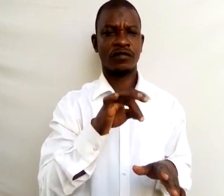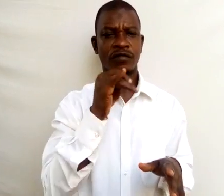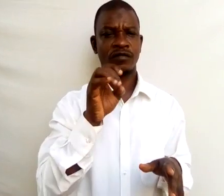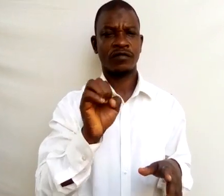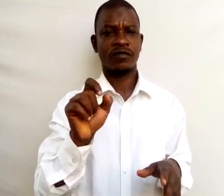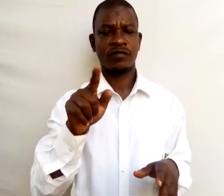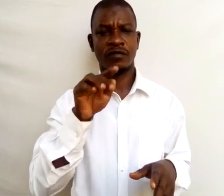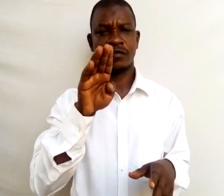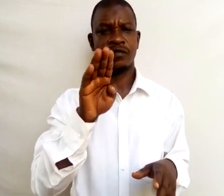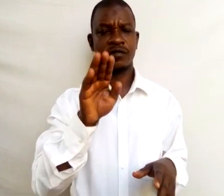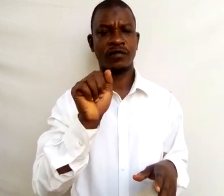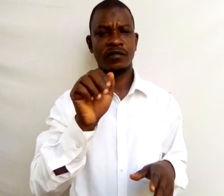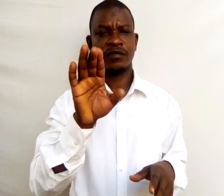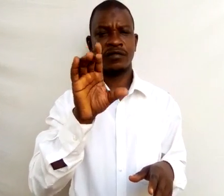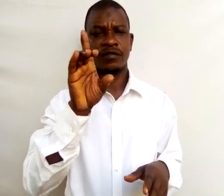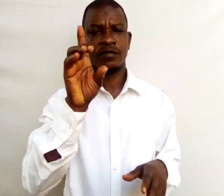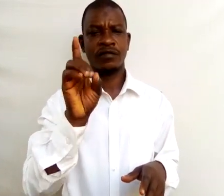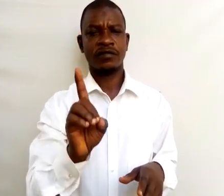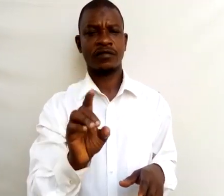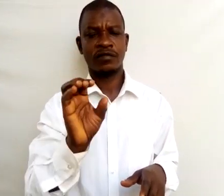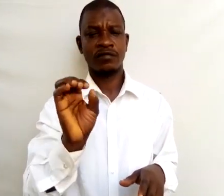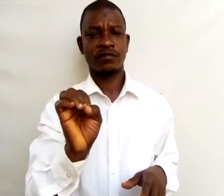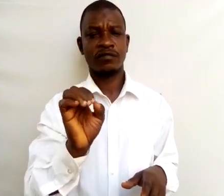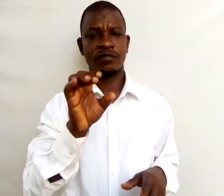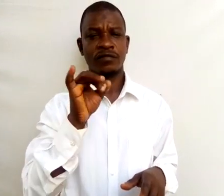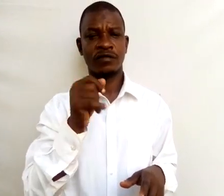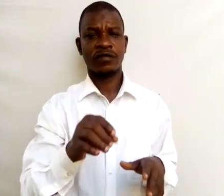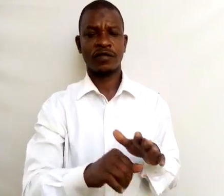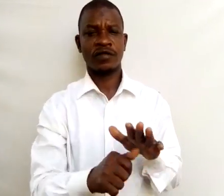C. Under Y we have the elements D, E, F,